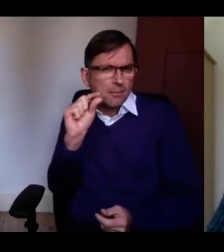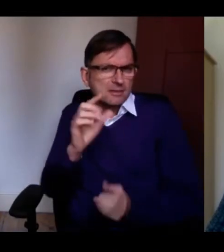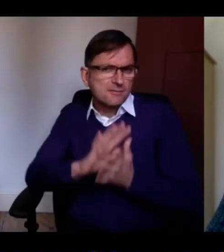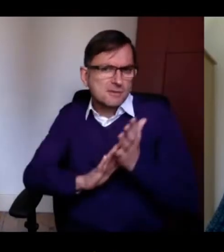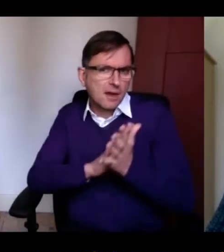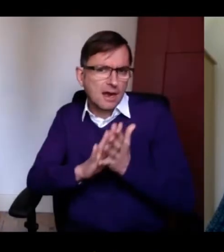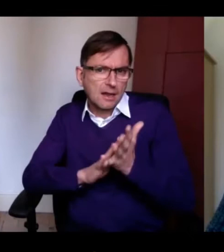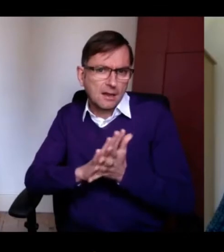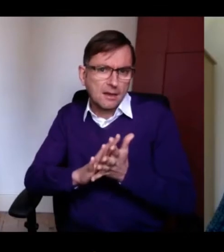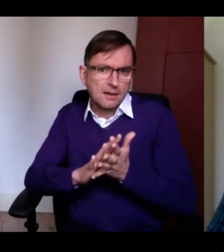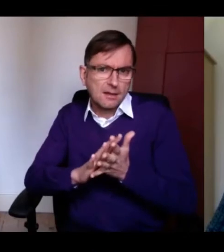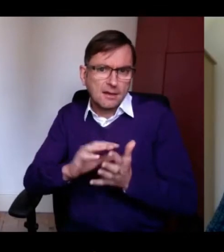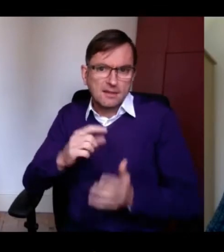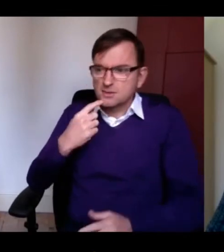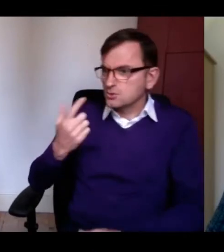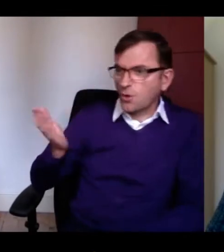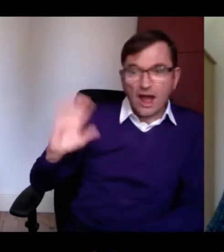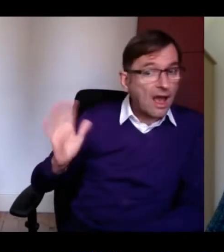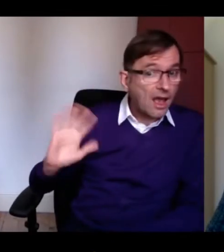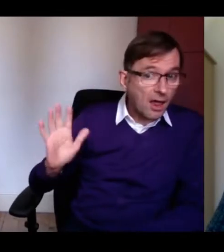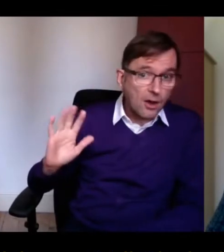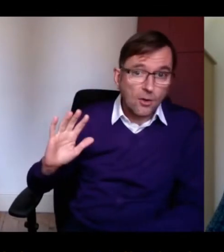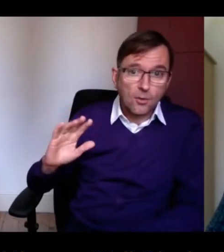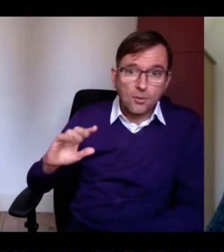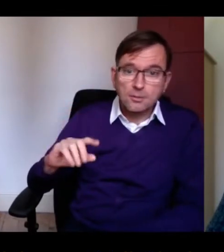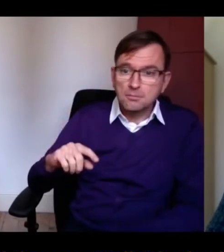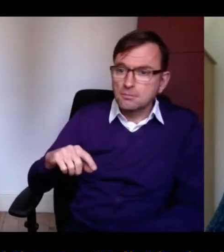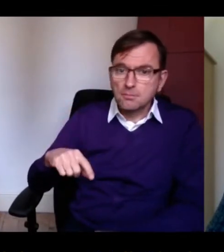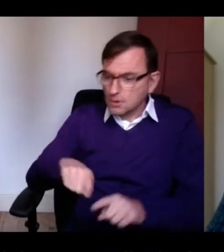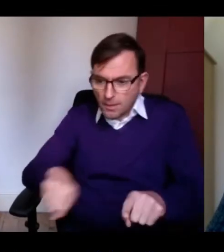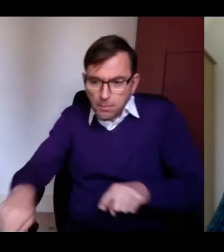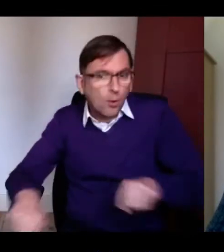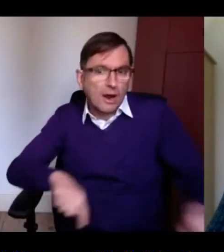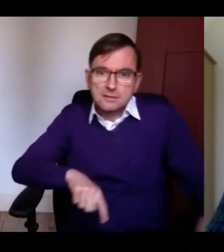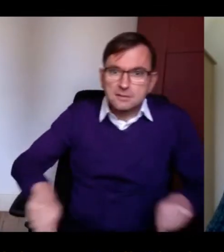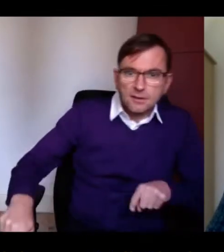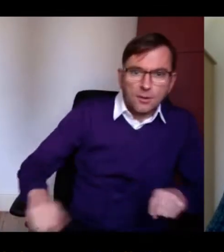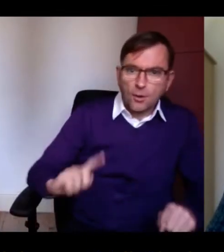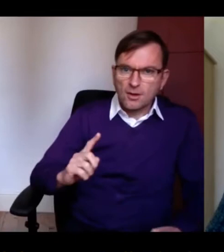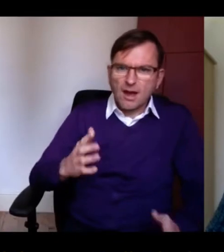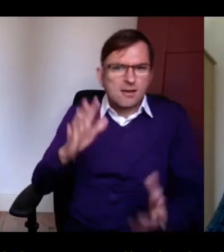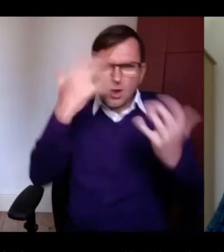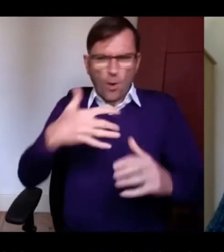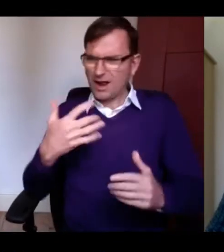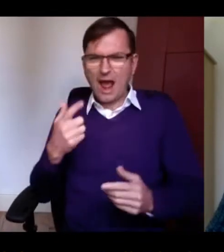Some people have learned some limited sign language and they say hello in sign language or they,